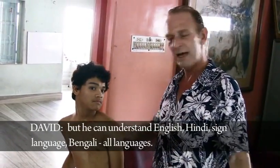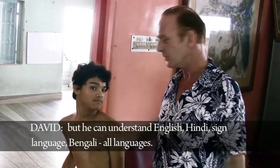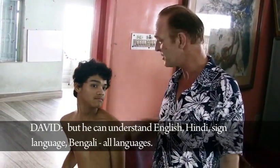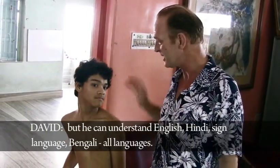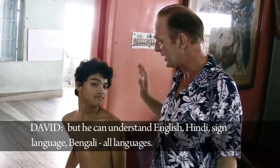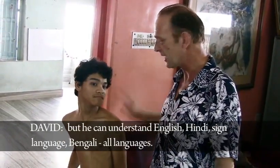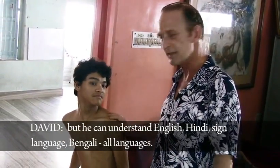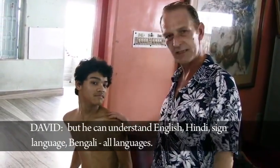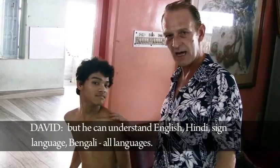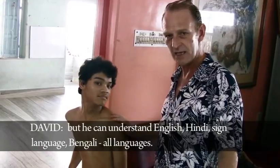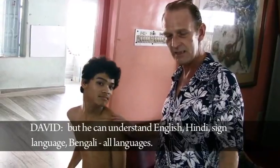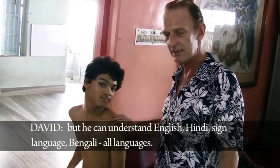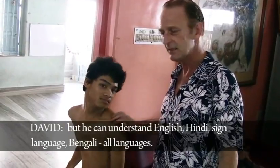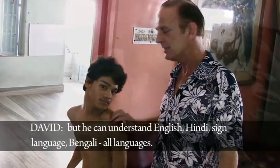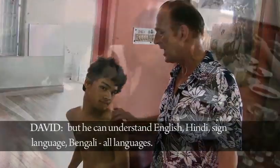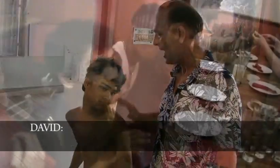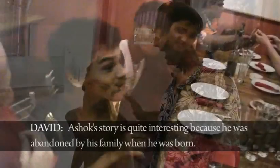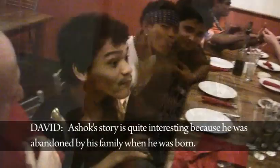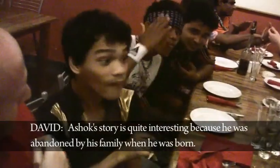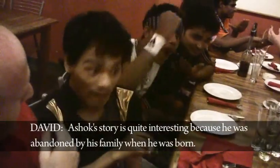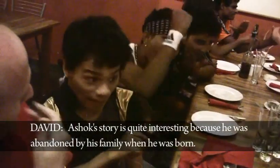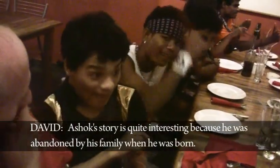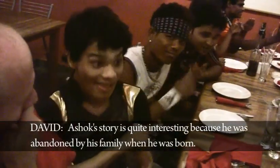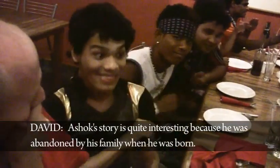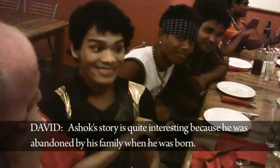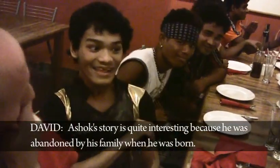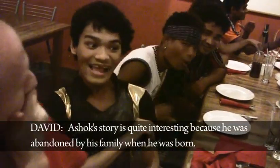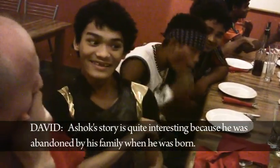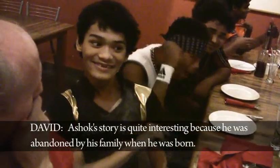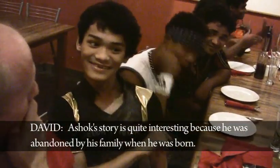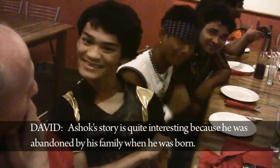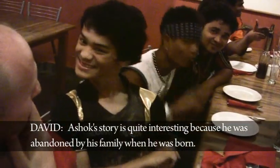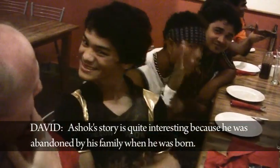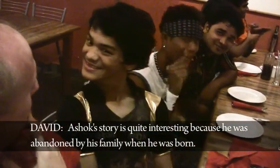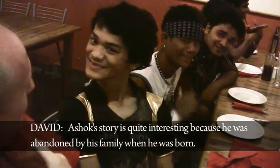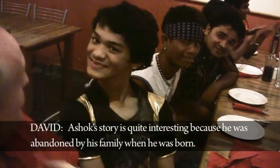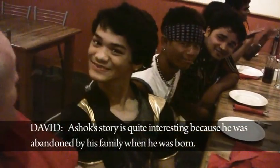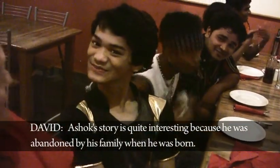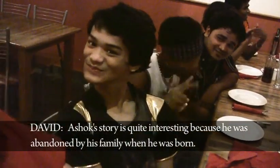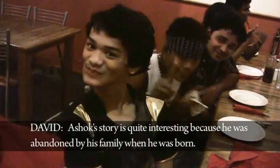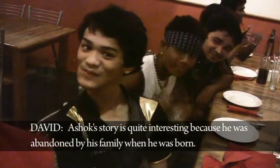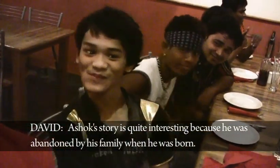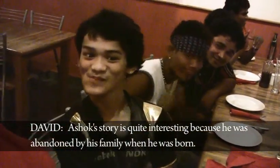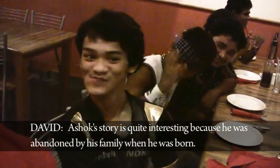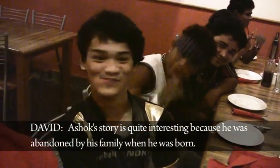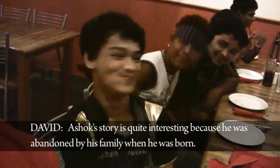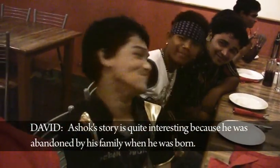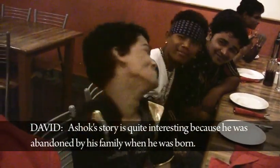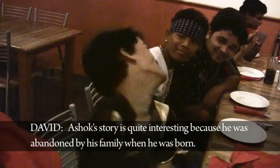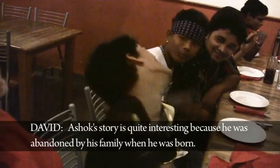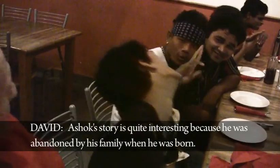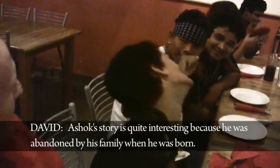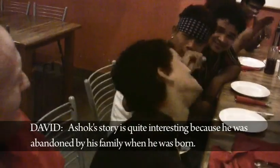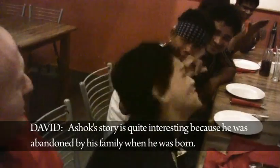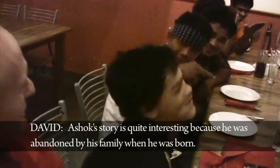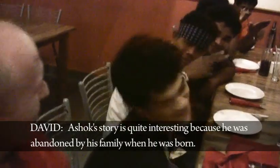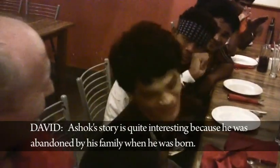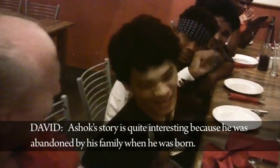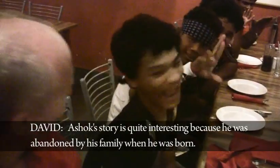he can understand. And Ashok's story is quite interesting because he was abandoned by his family when he